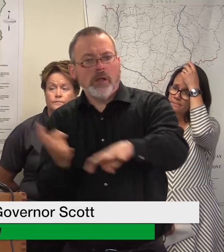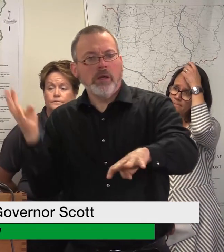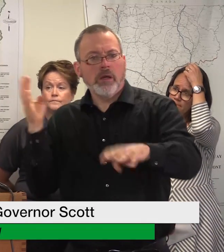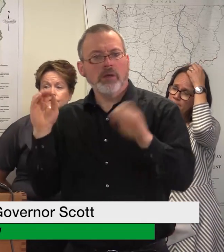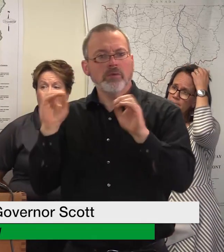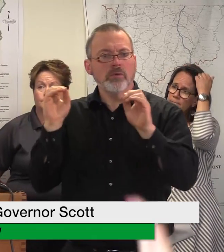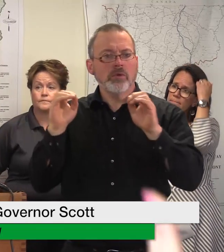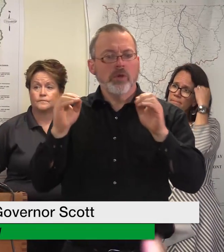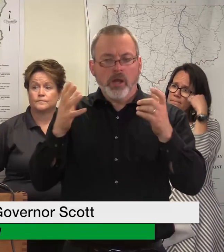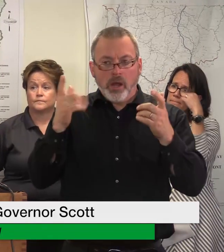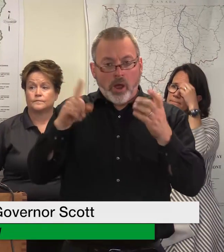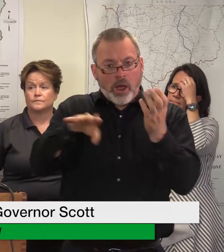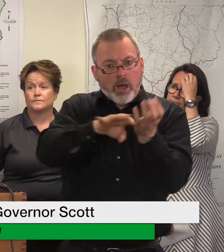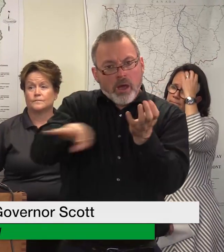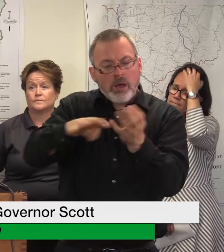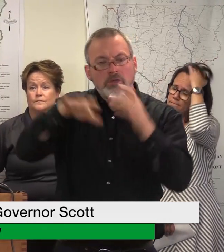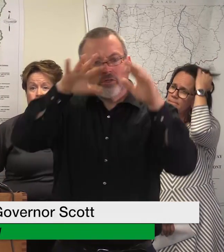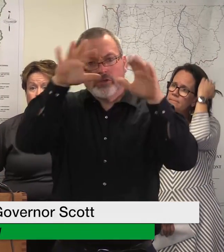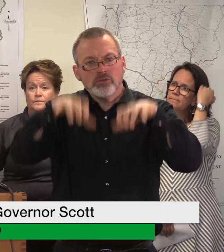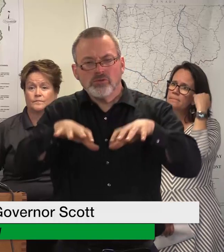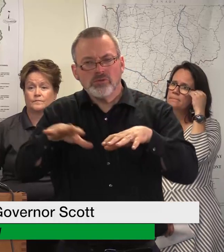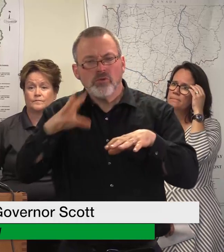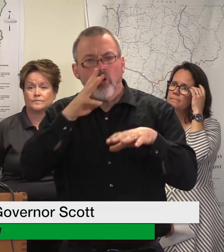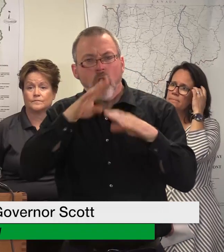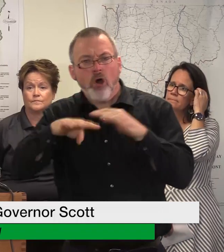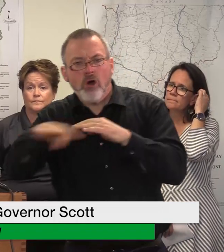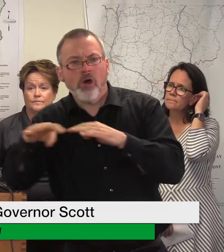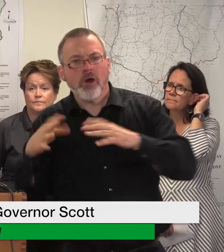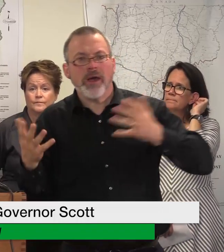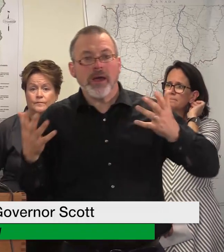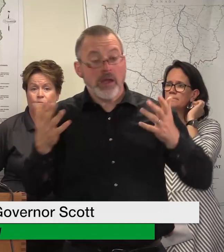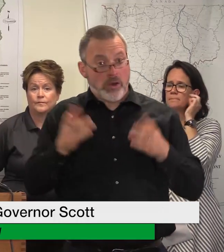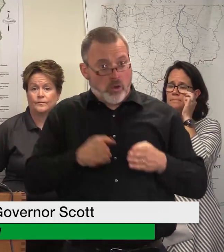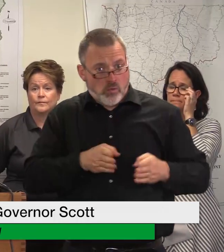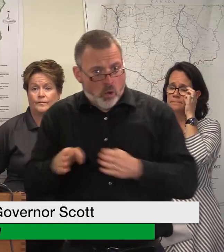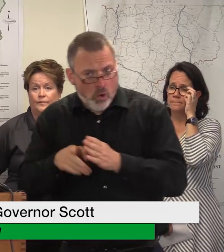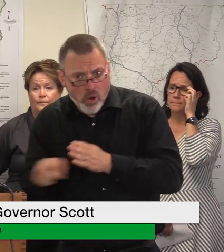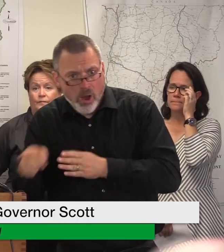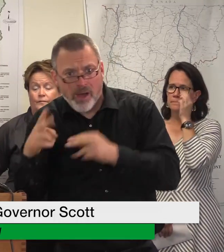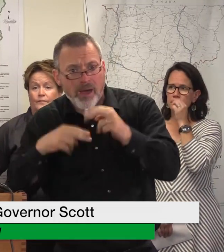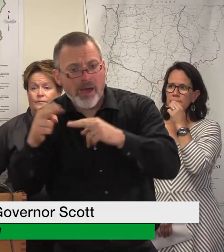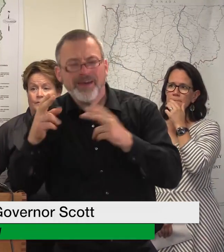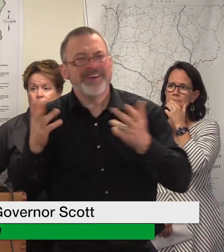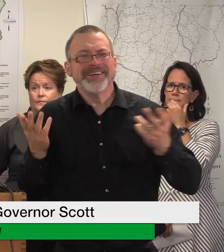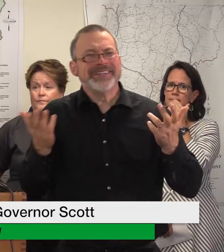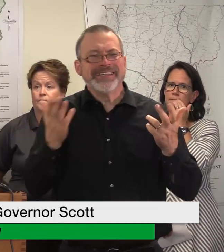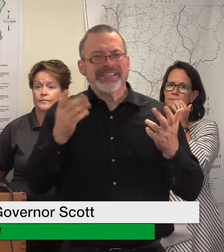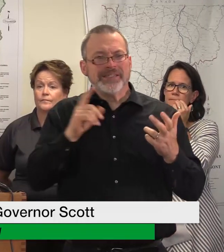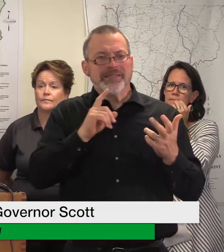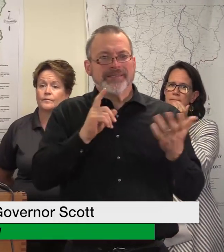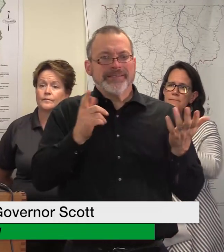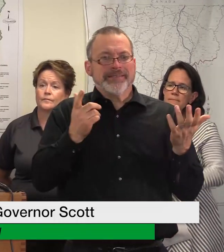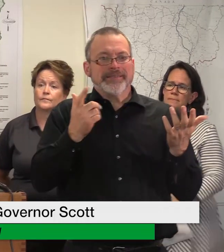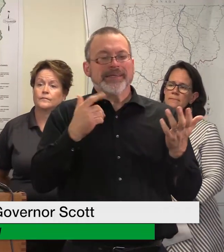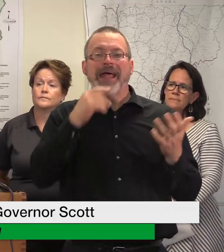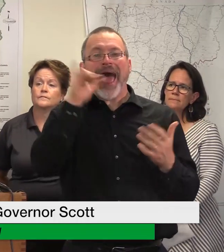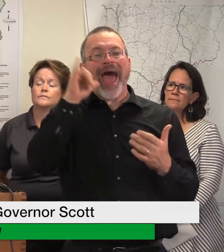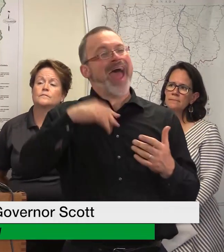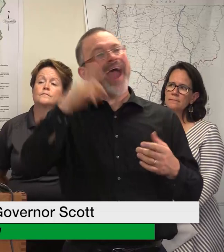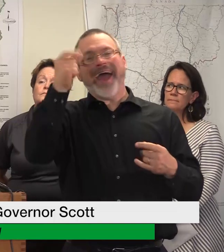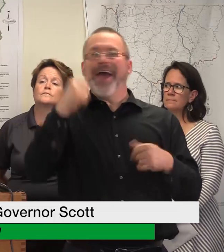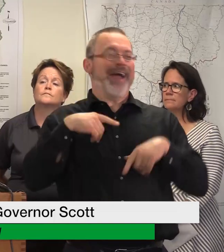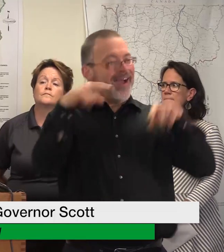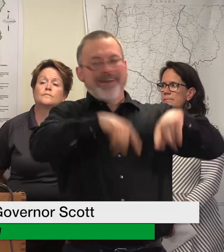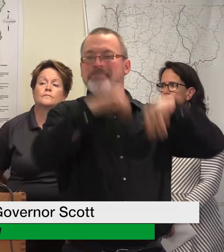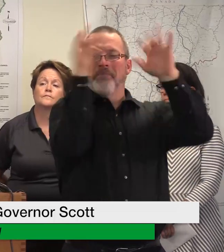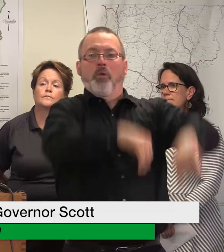electrical and so forth. And so it's not, and then the road infrastructure as well. So it's not as easy as just finding a piece of land